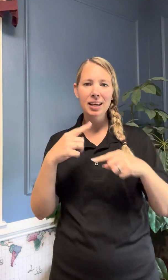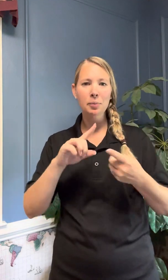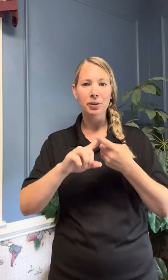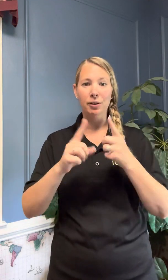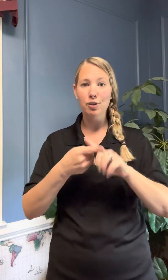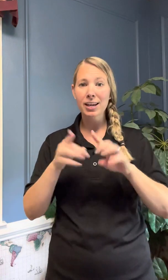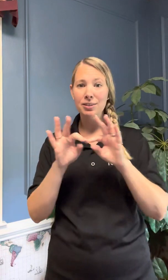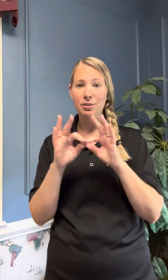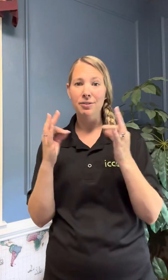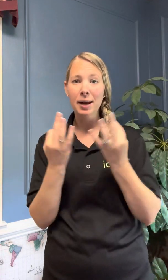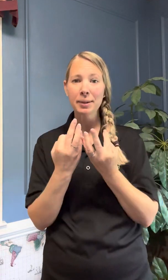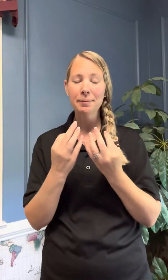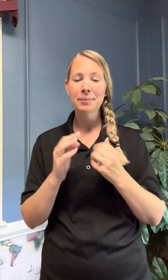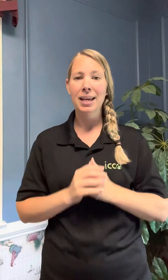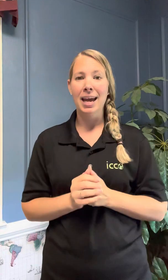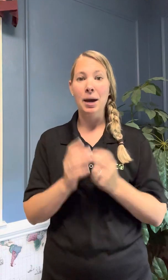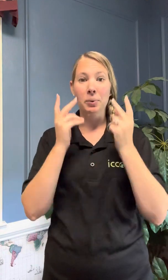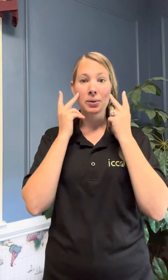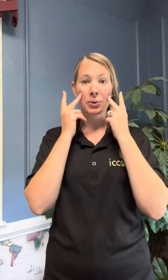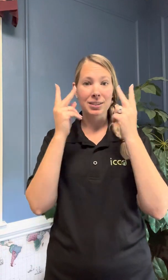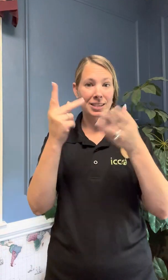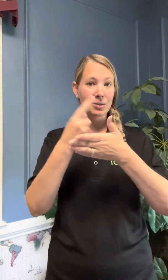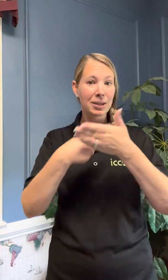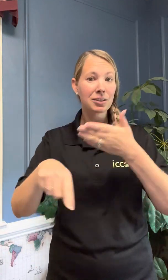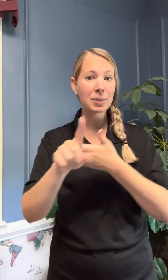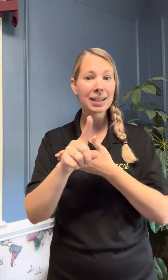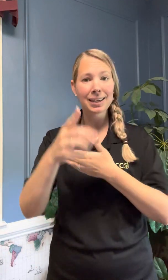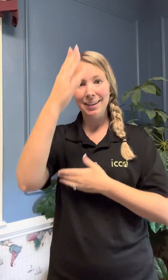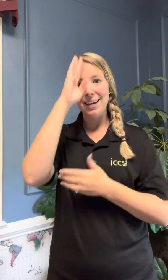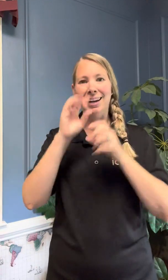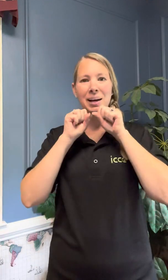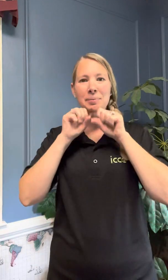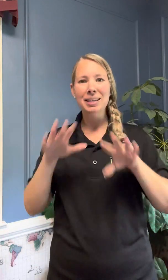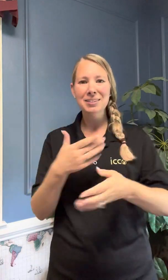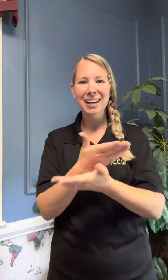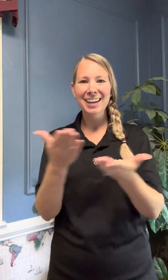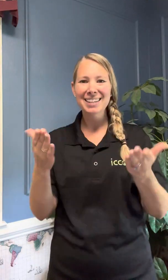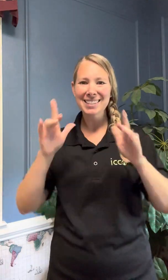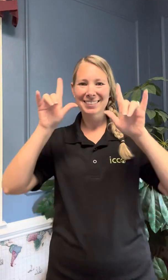them with your friends or family, and we will see you next week. God bless you guys.